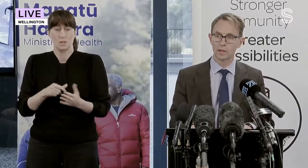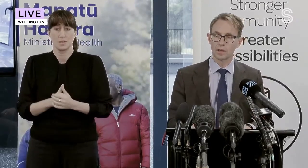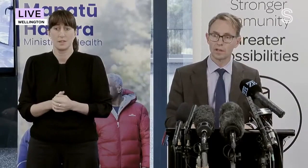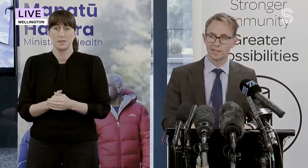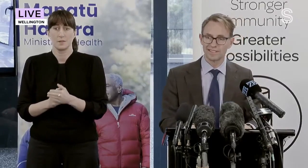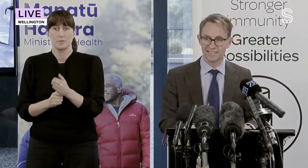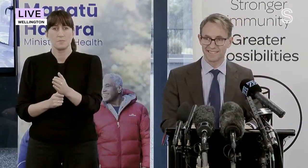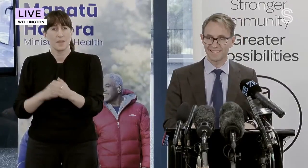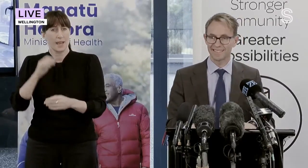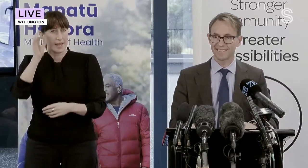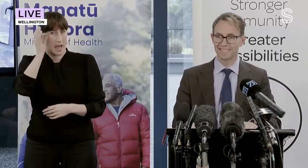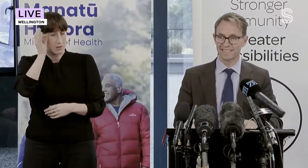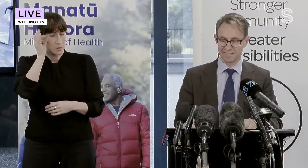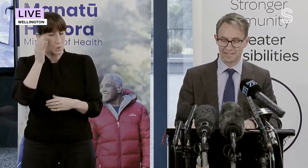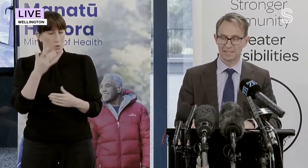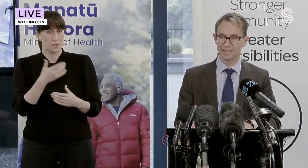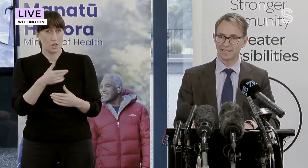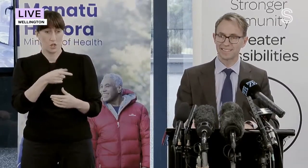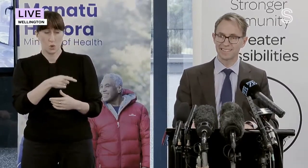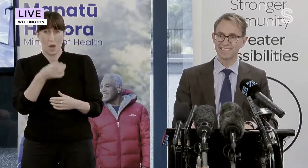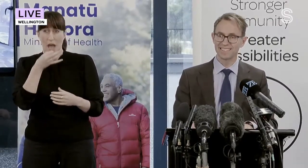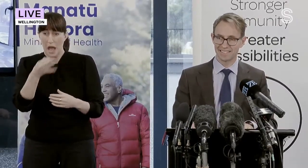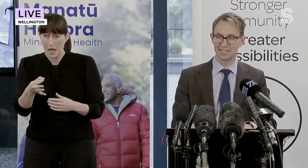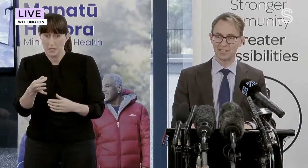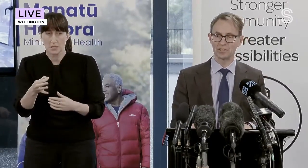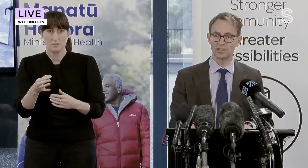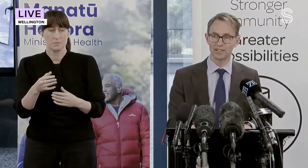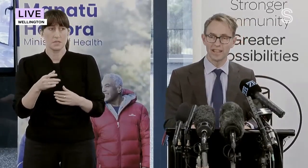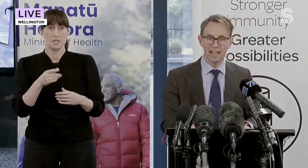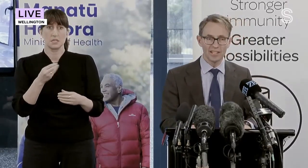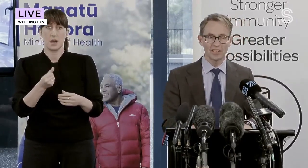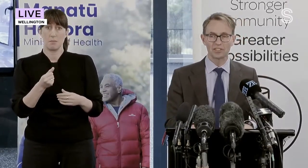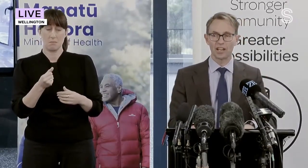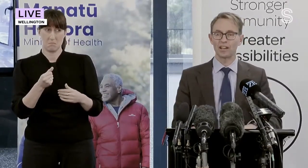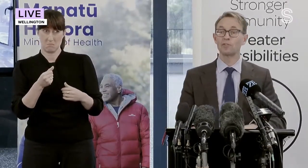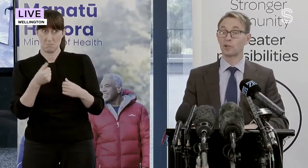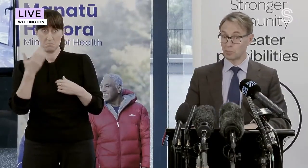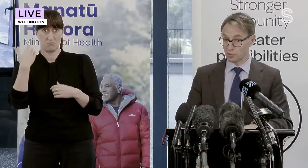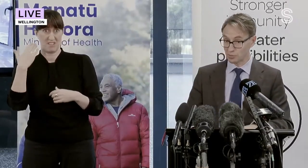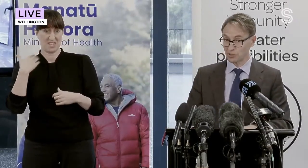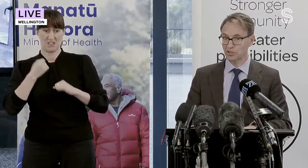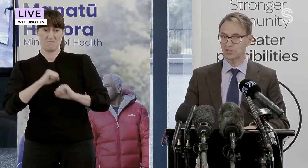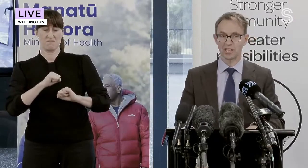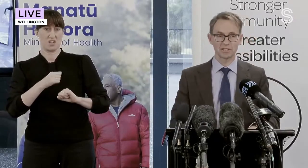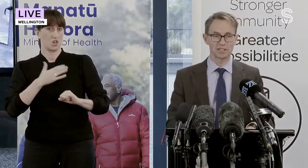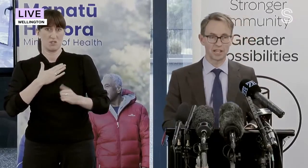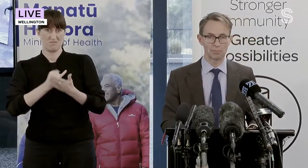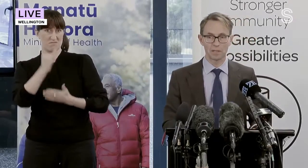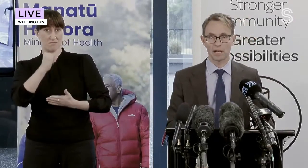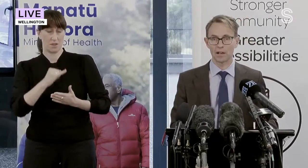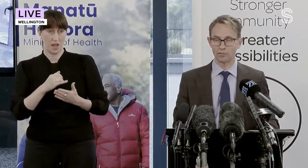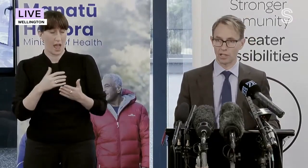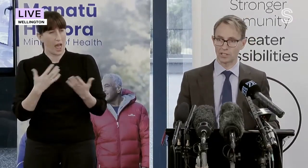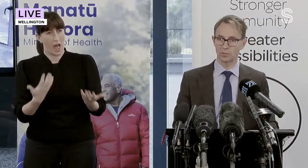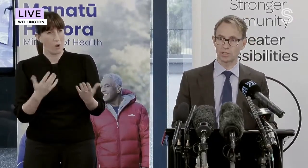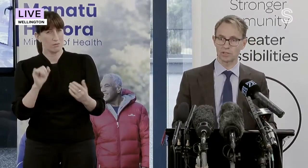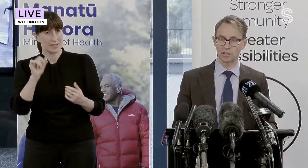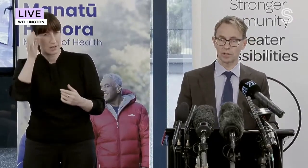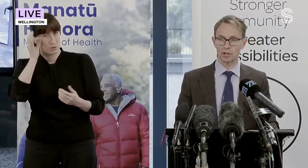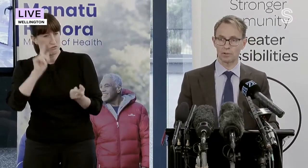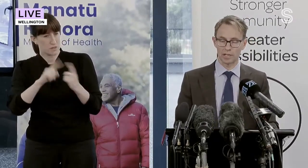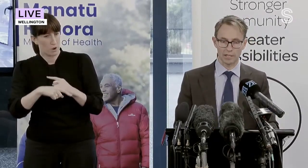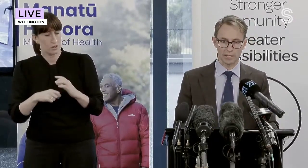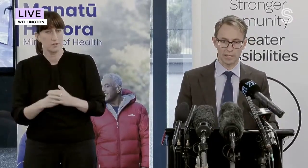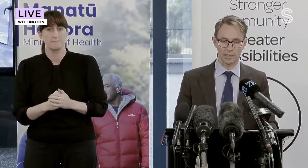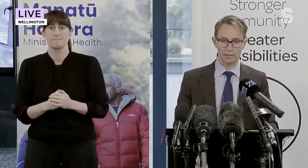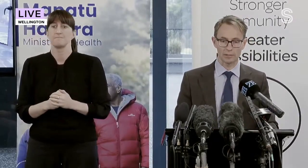directive to them? Because some of them have been quite famously anti-fluoride. Yes, variable responses, and some of the large ones